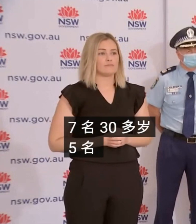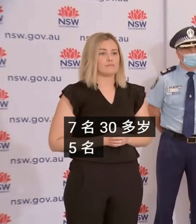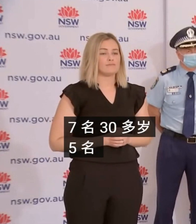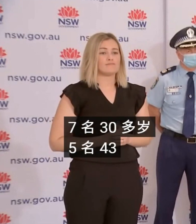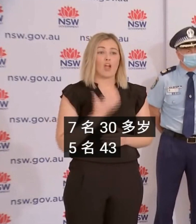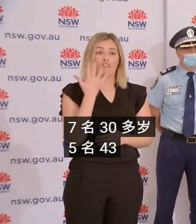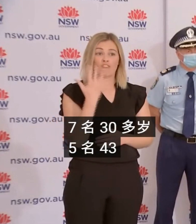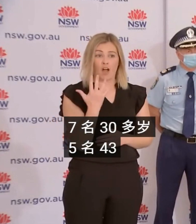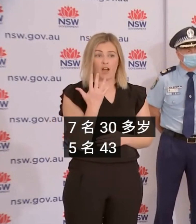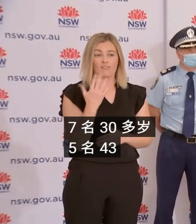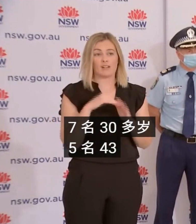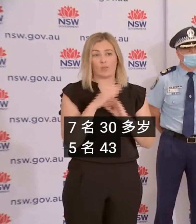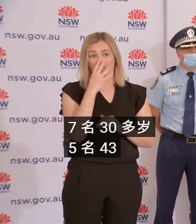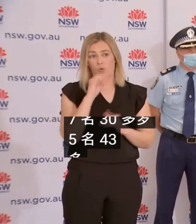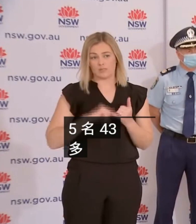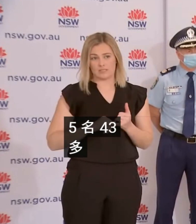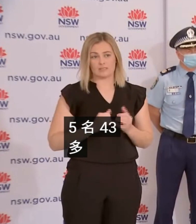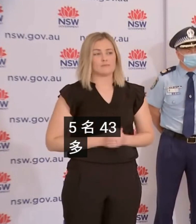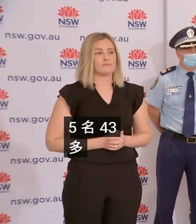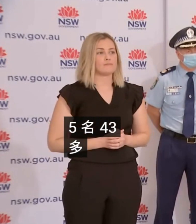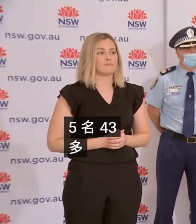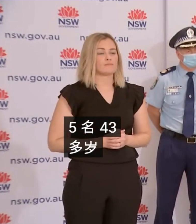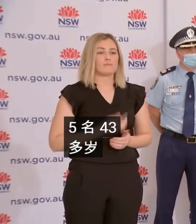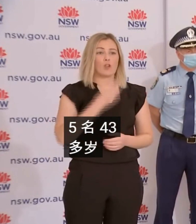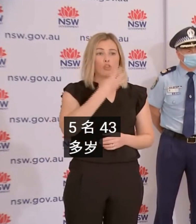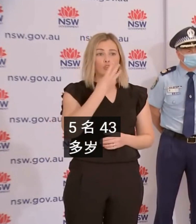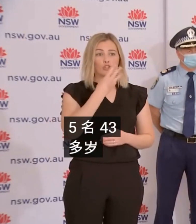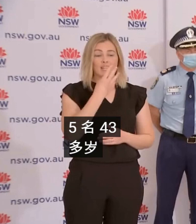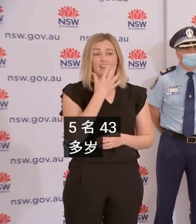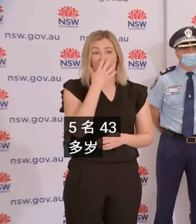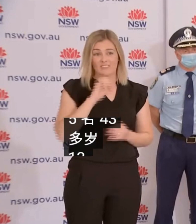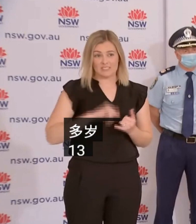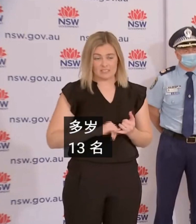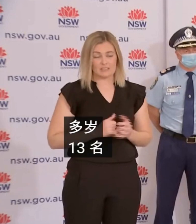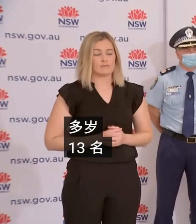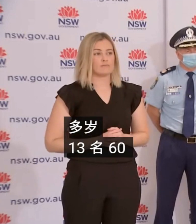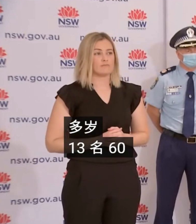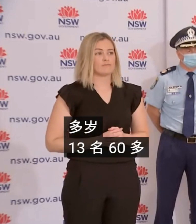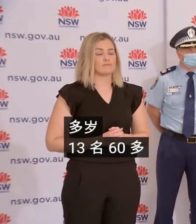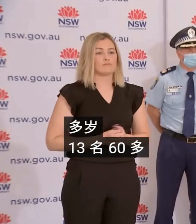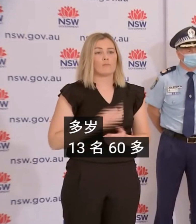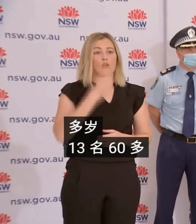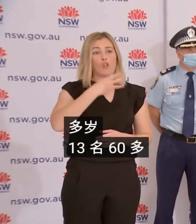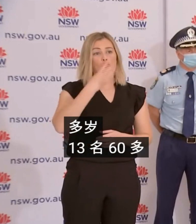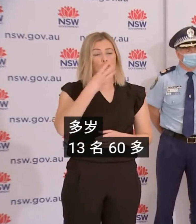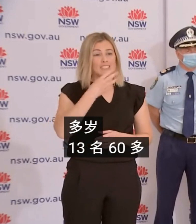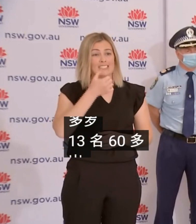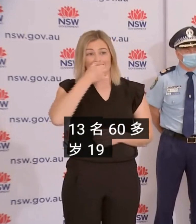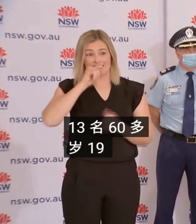5 are in their 40s, 13 are in their 50s, 13 are in their